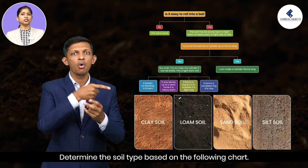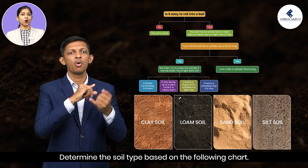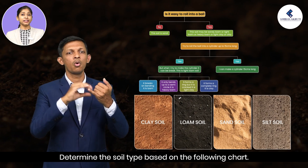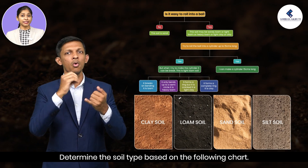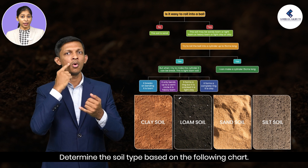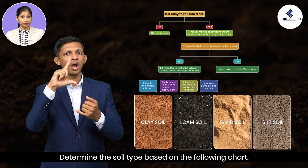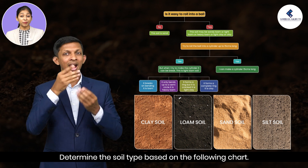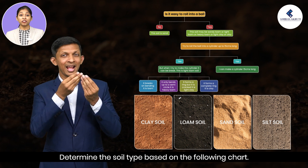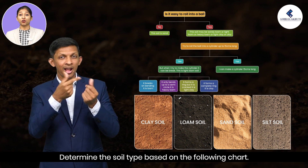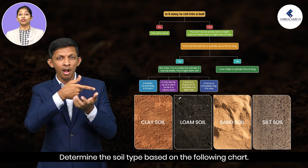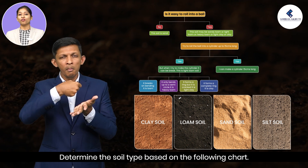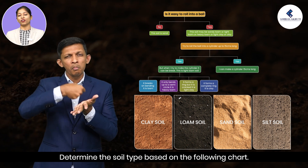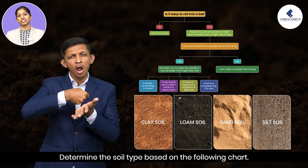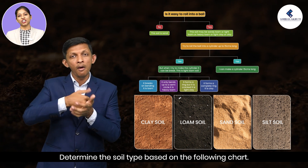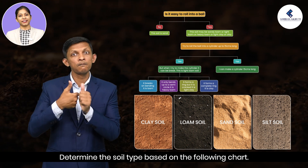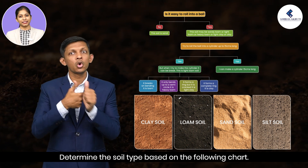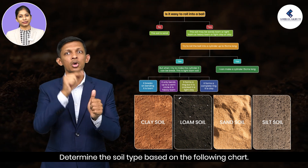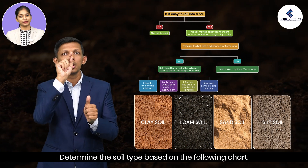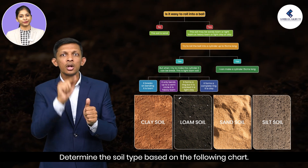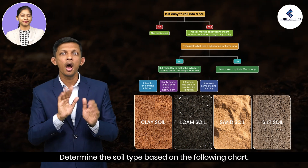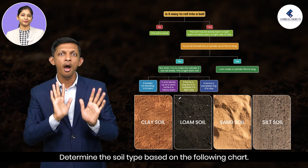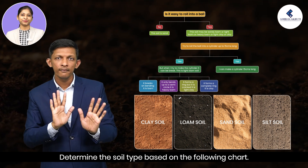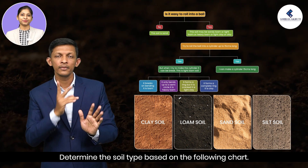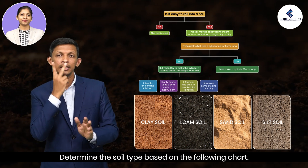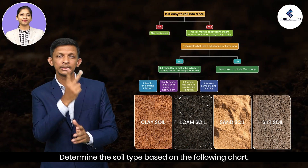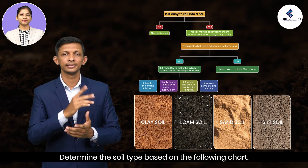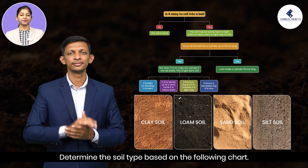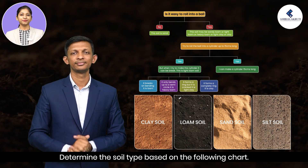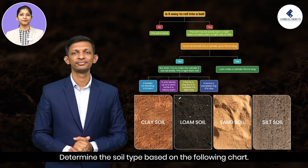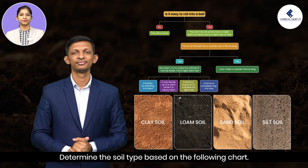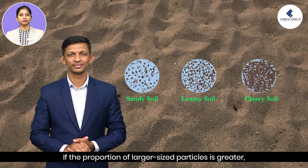Determine the soil type based on the following chart.